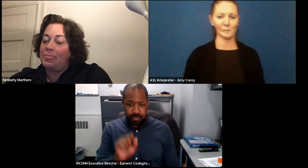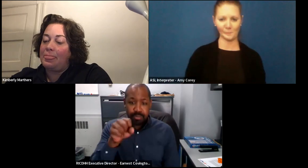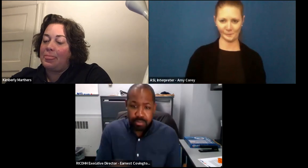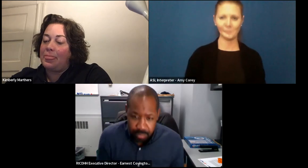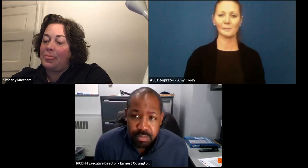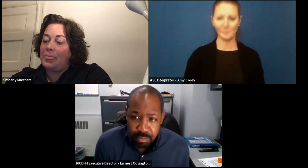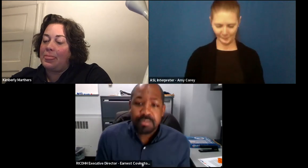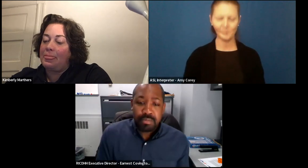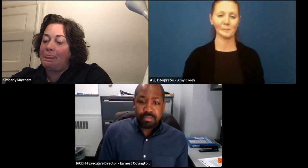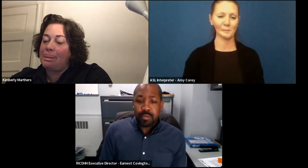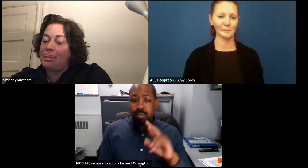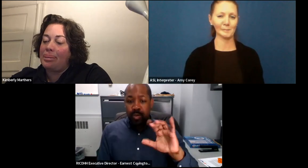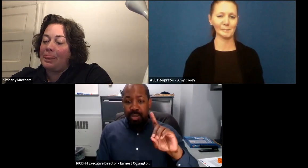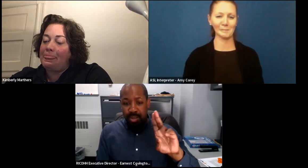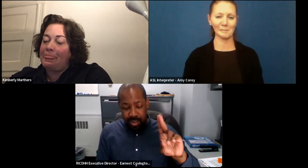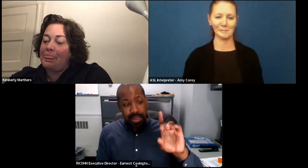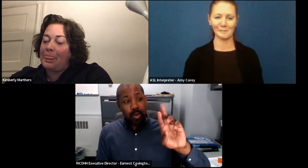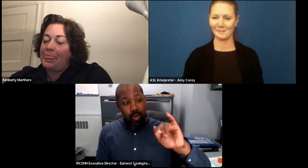RICDDBHH.